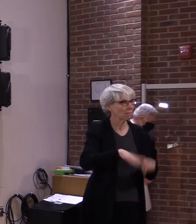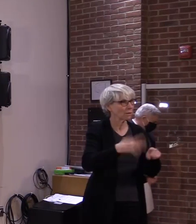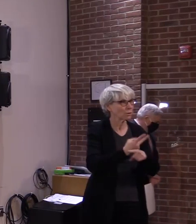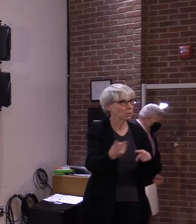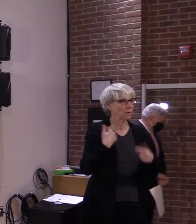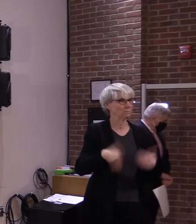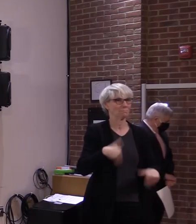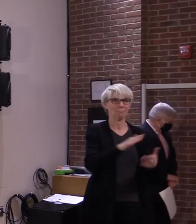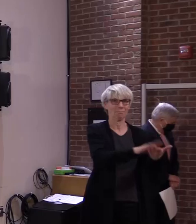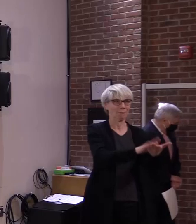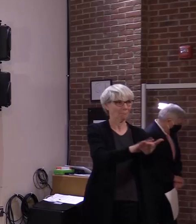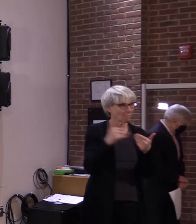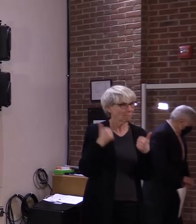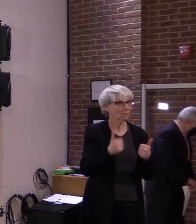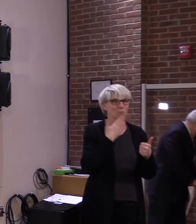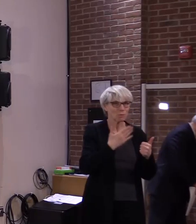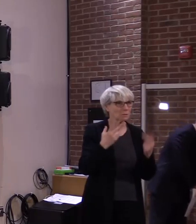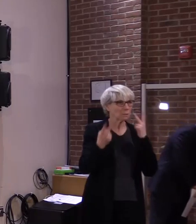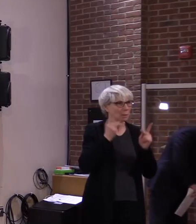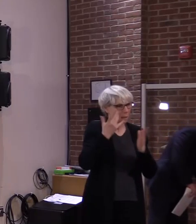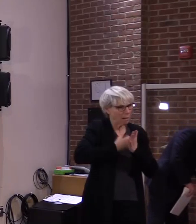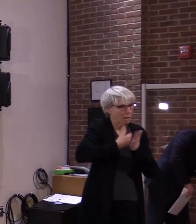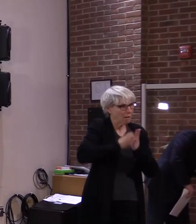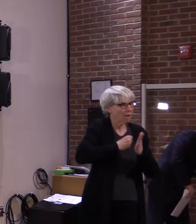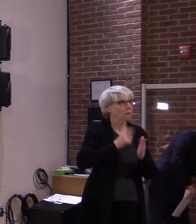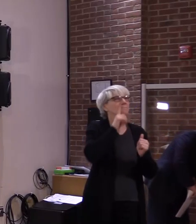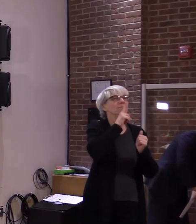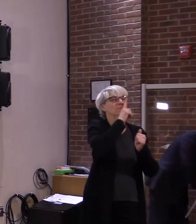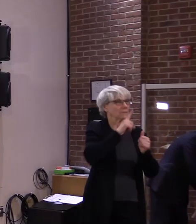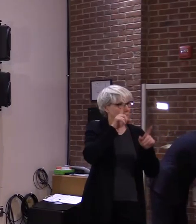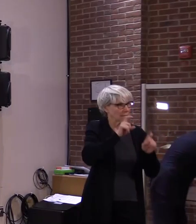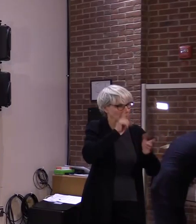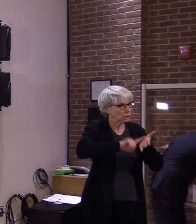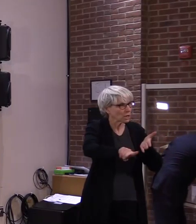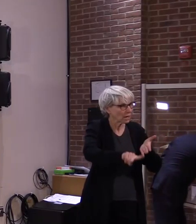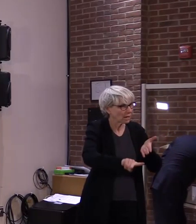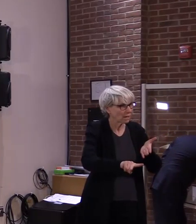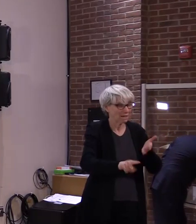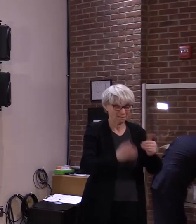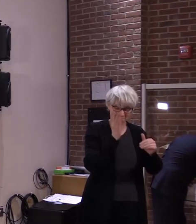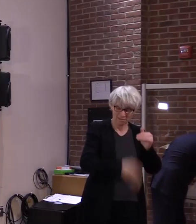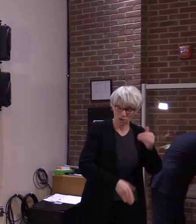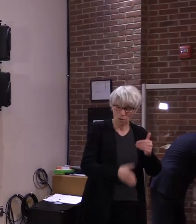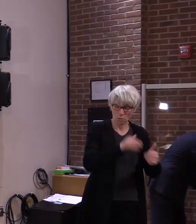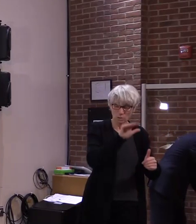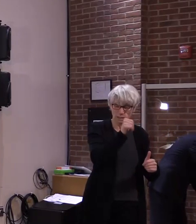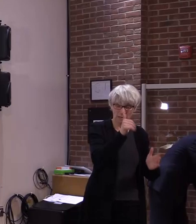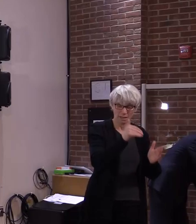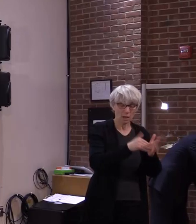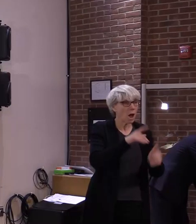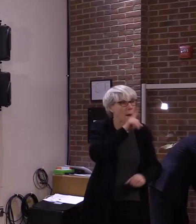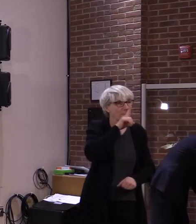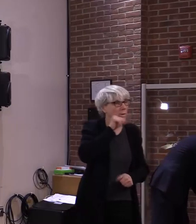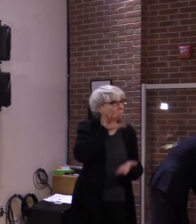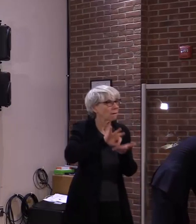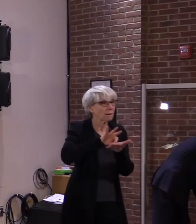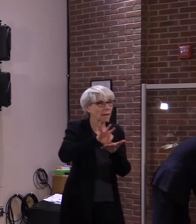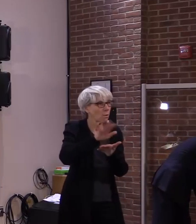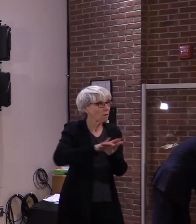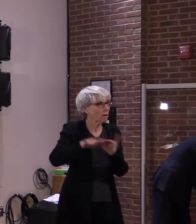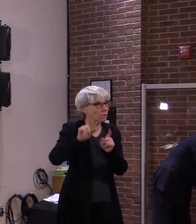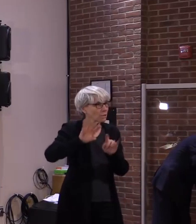week, with almost 10,000 tests done, and that's not even counting college testing.